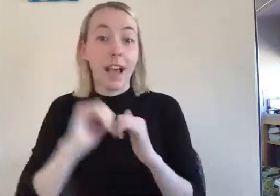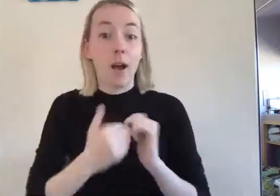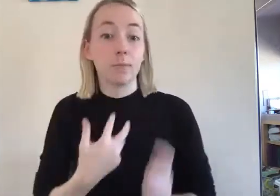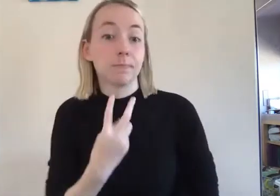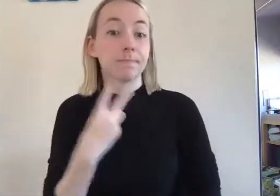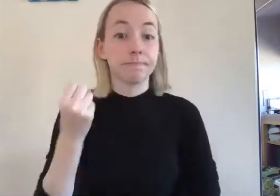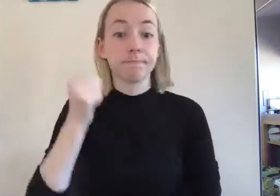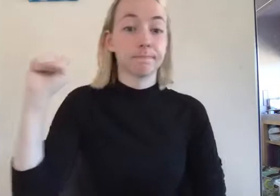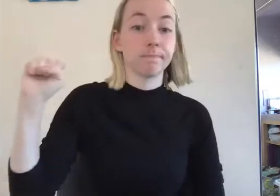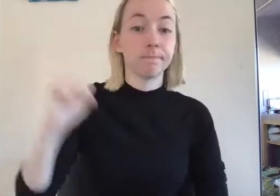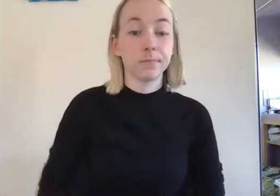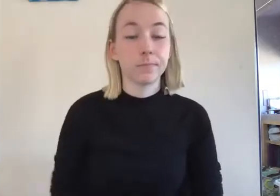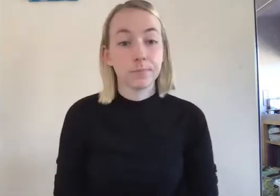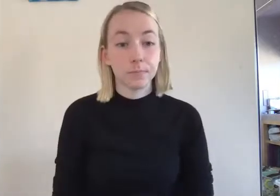to actually use my voice.